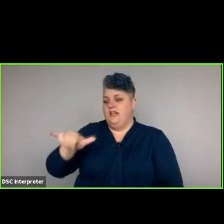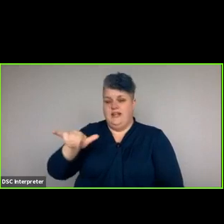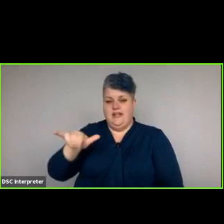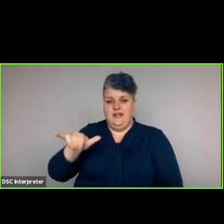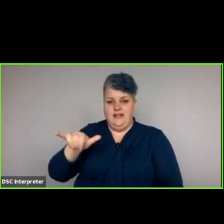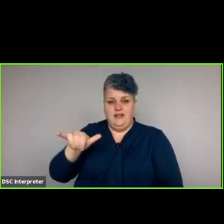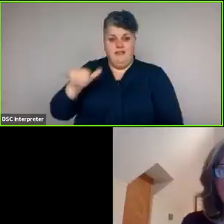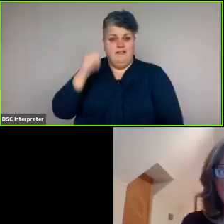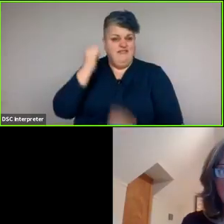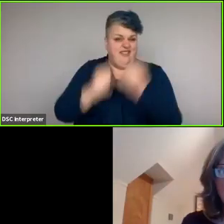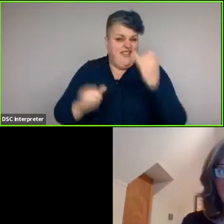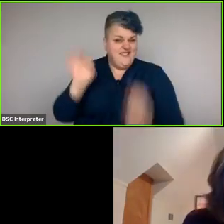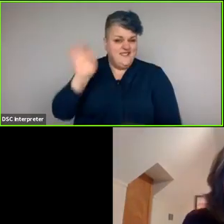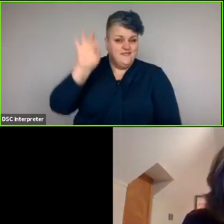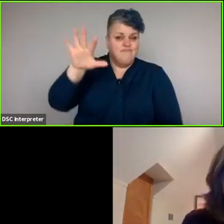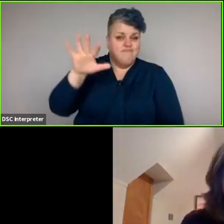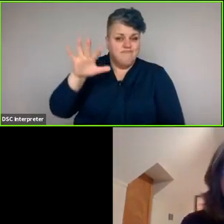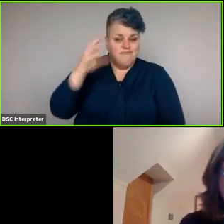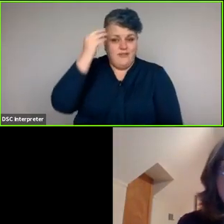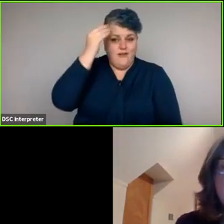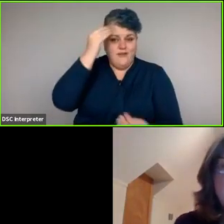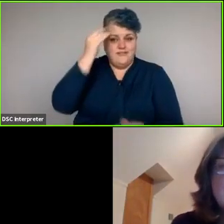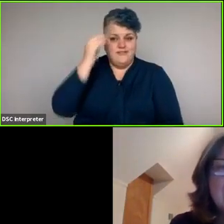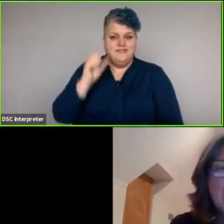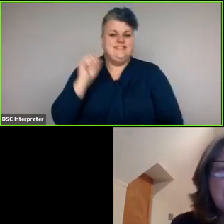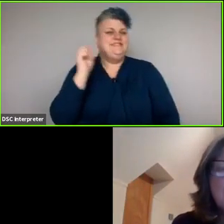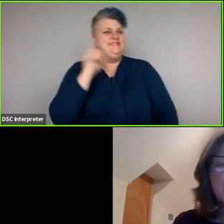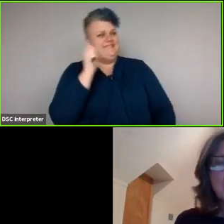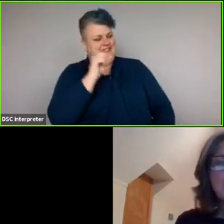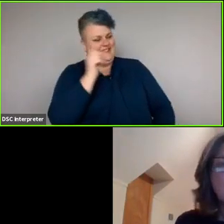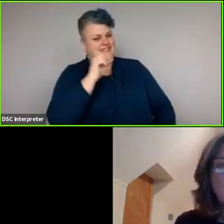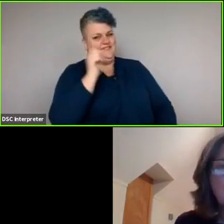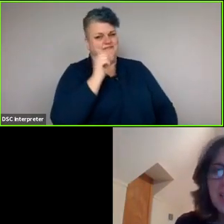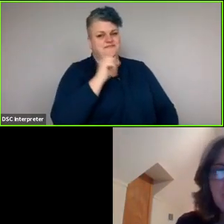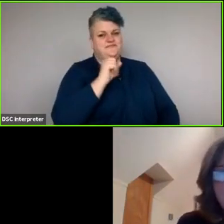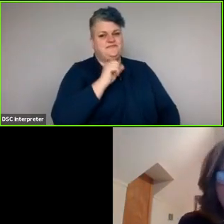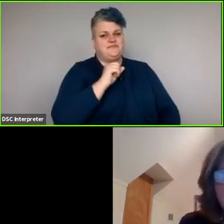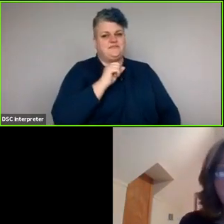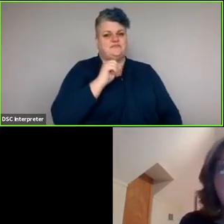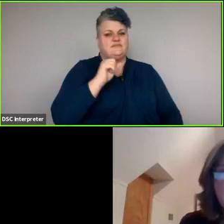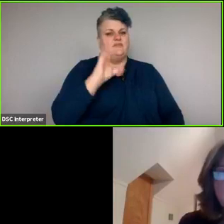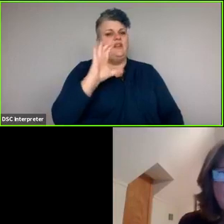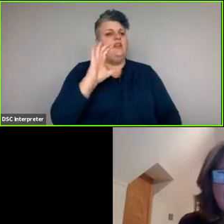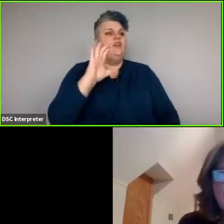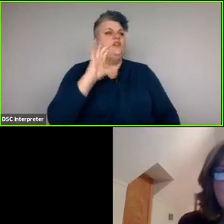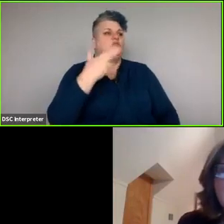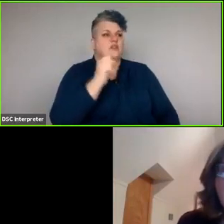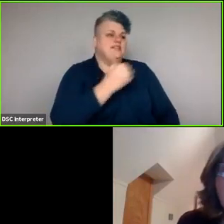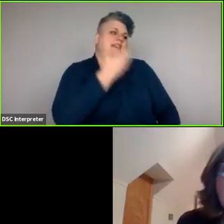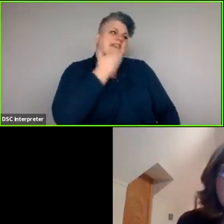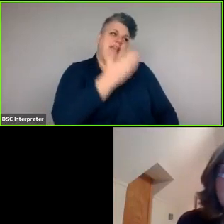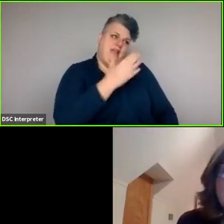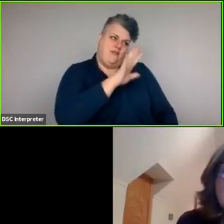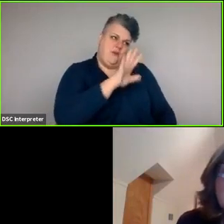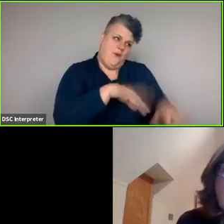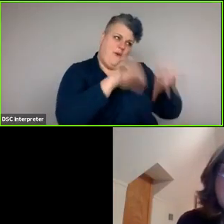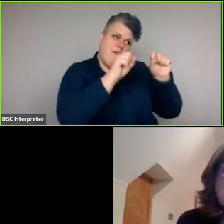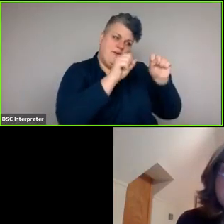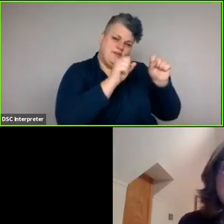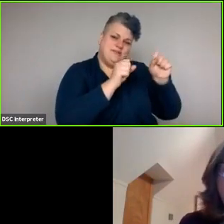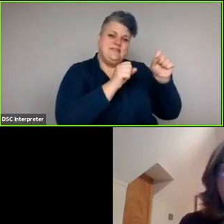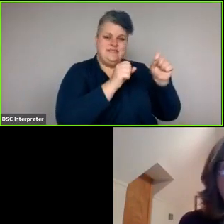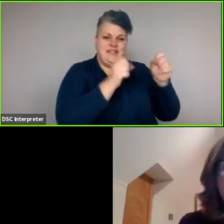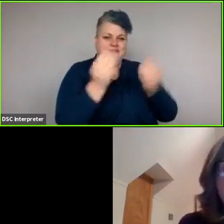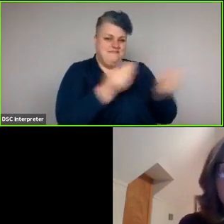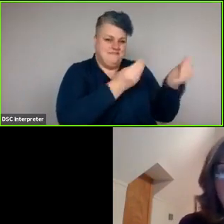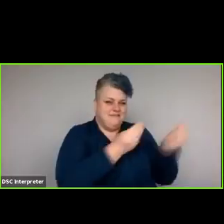are there any last thoughts or? Yes. Chris, you have been an amazing moderator. Thank you. I'm